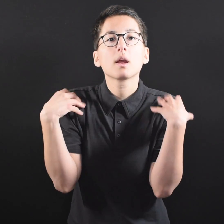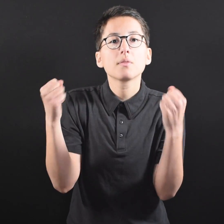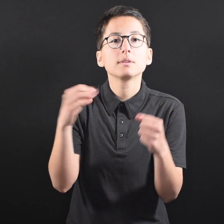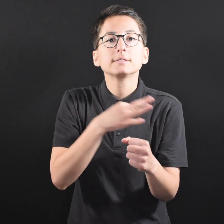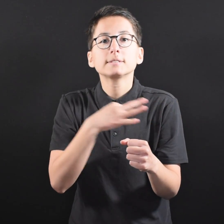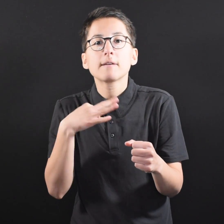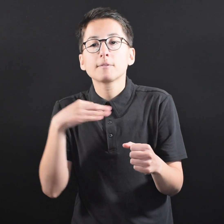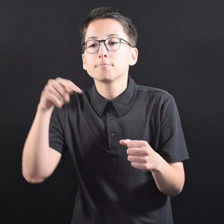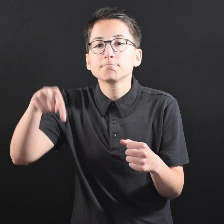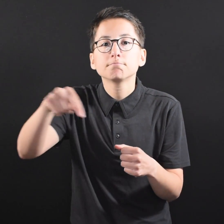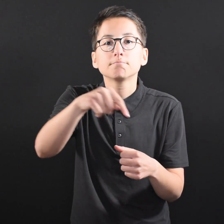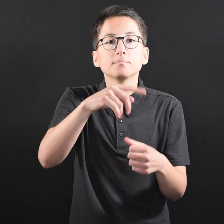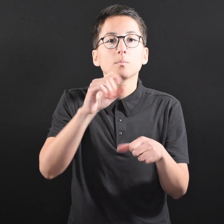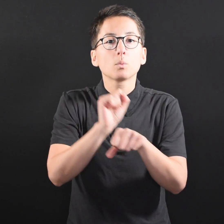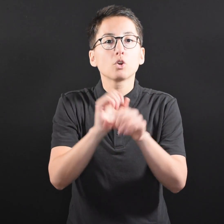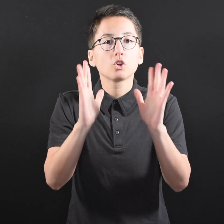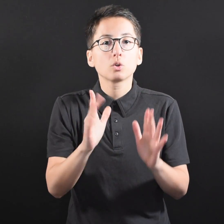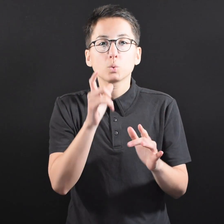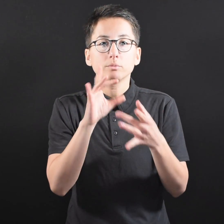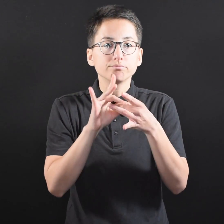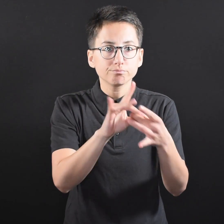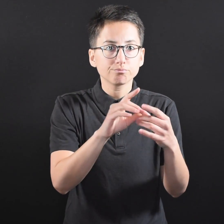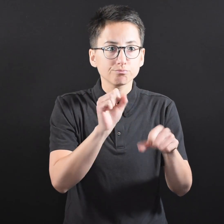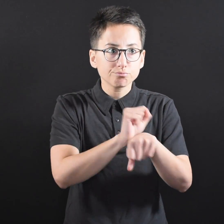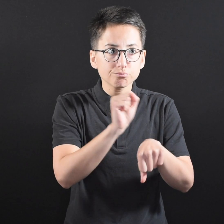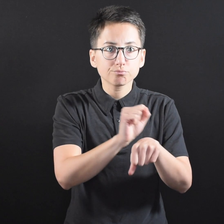on the COVID-19 response.